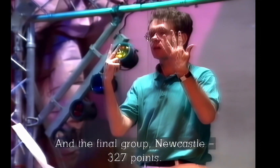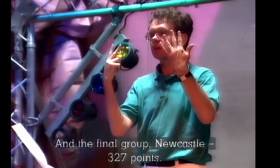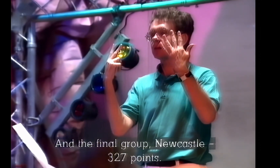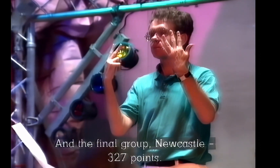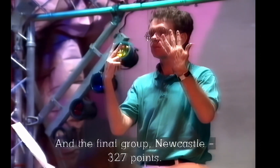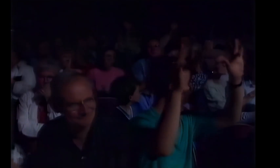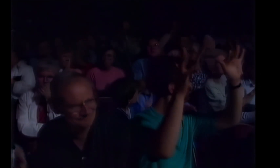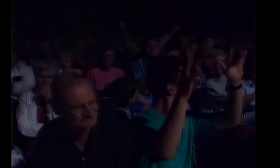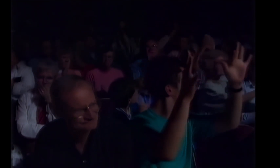327 points.